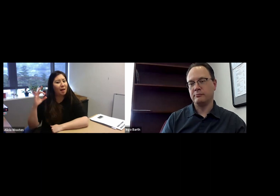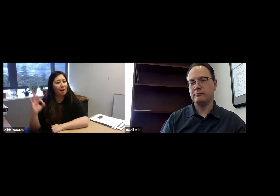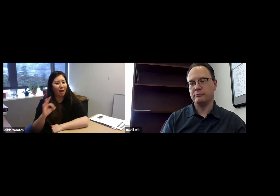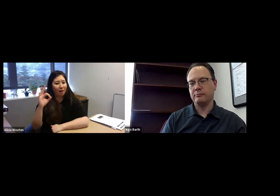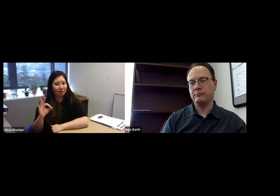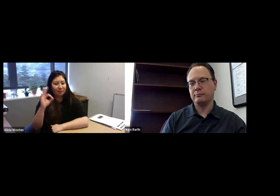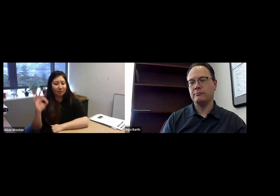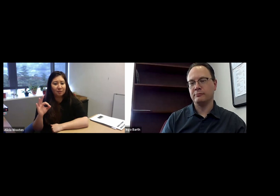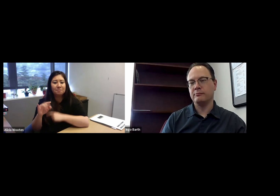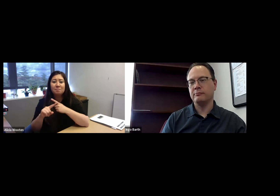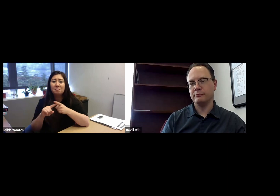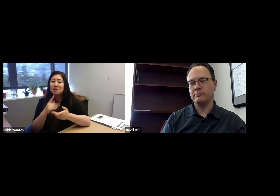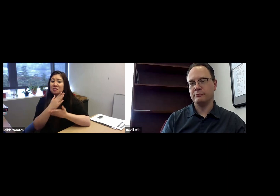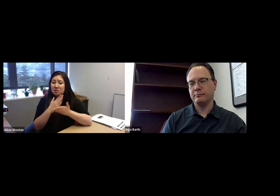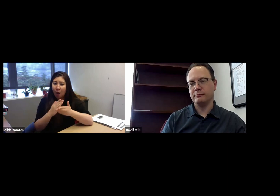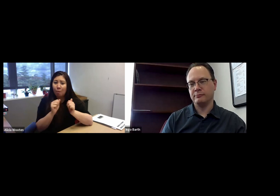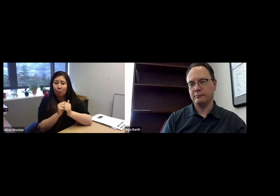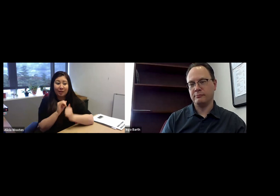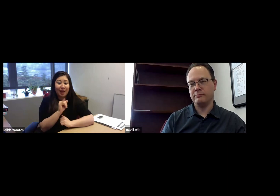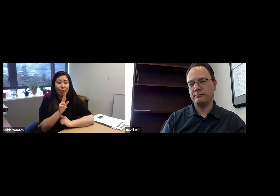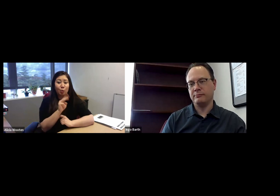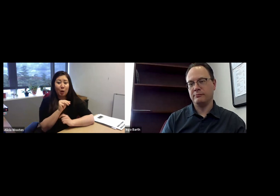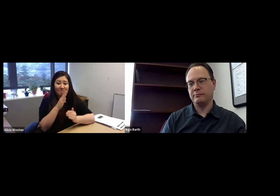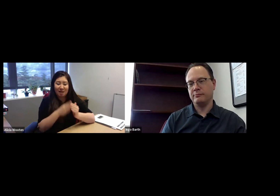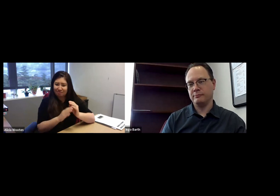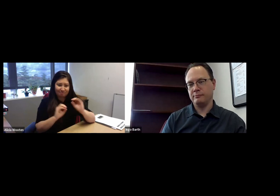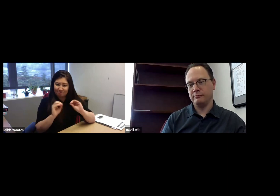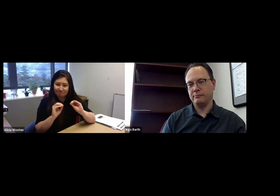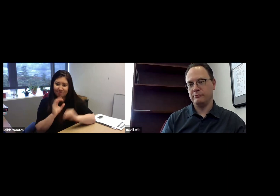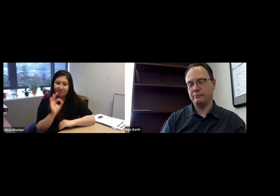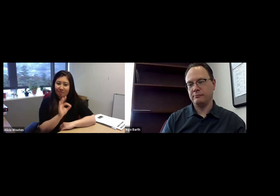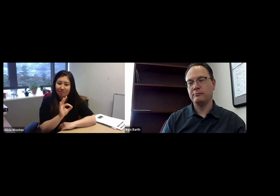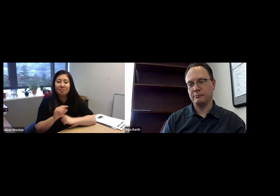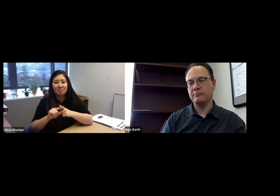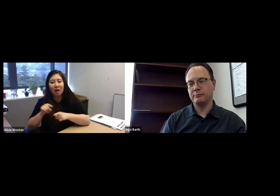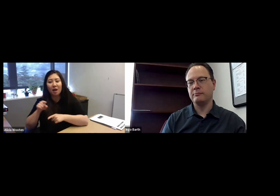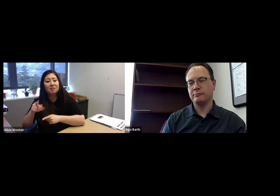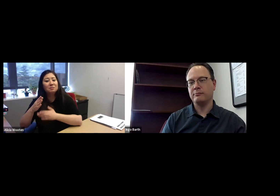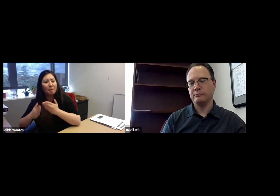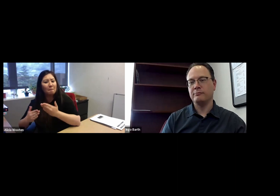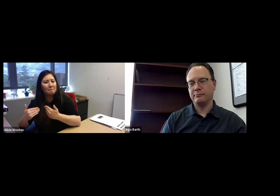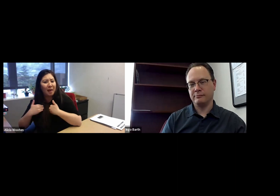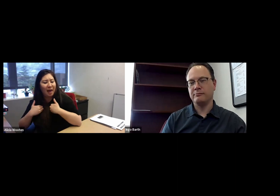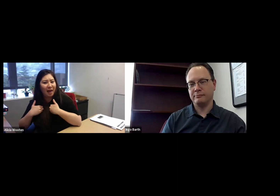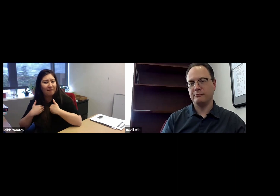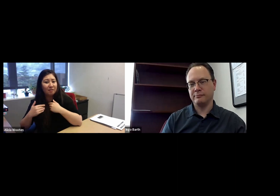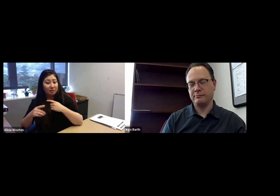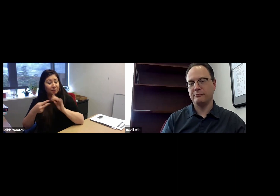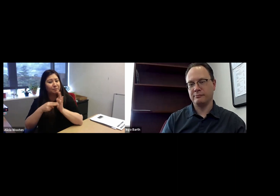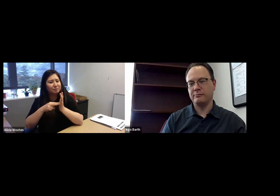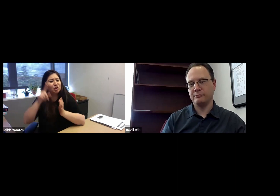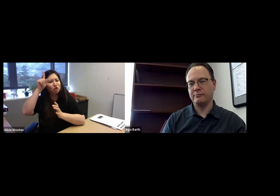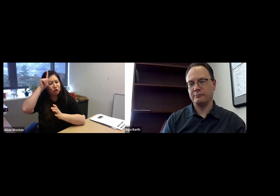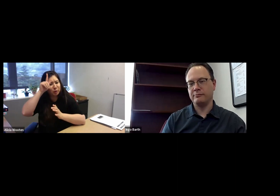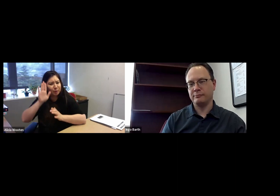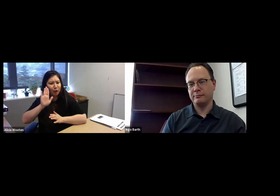ones that end in IUM, you used this sign as well, but then some of them did not.